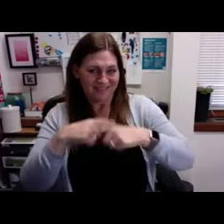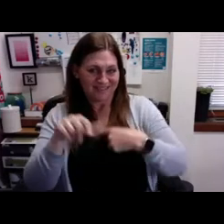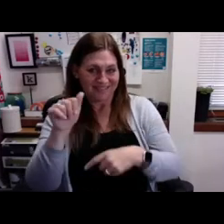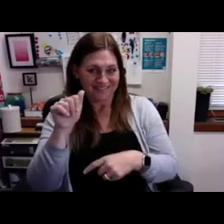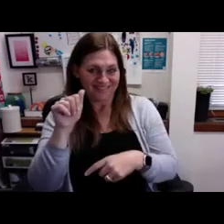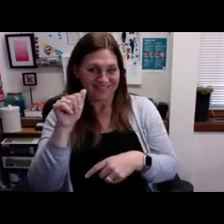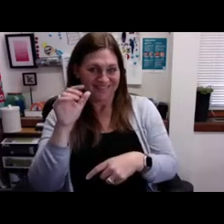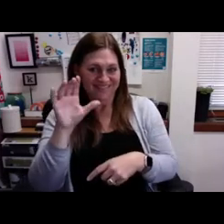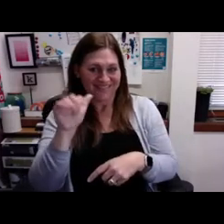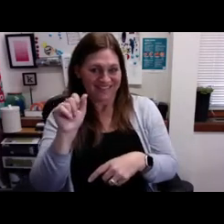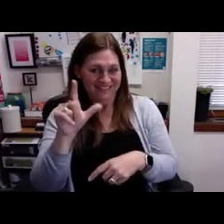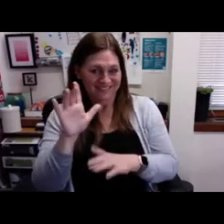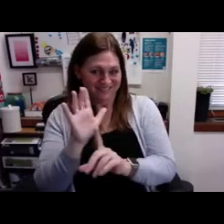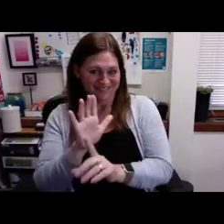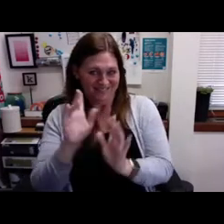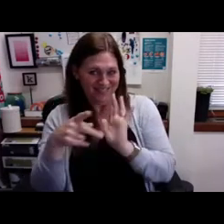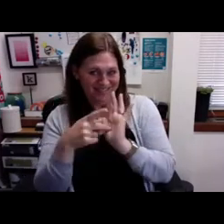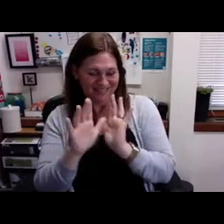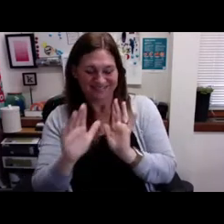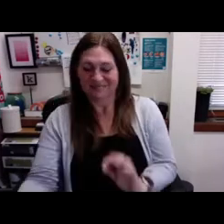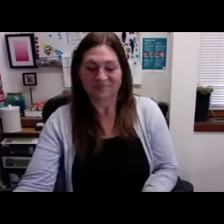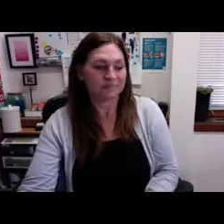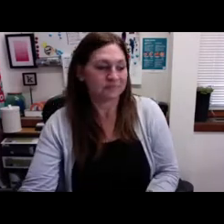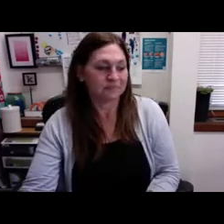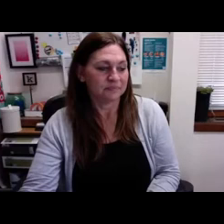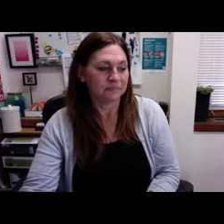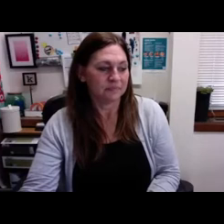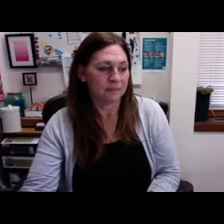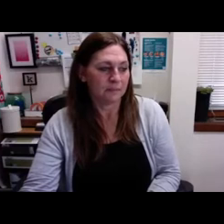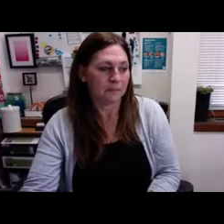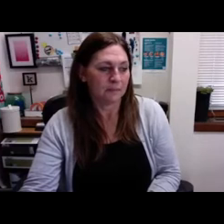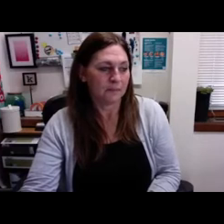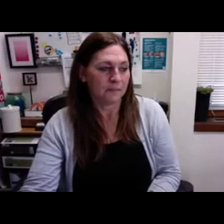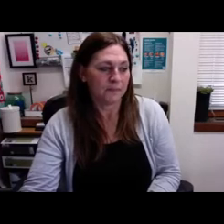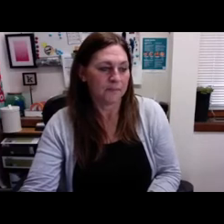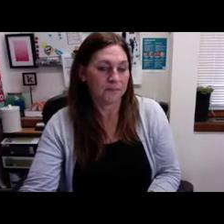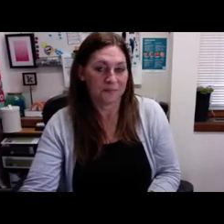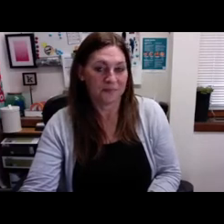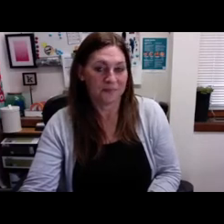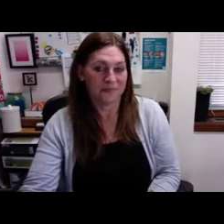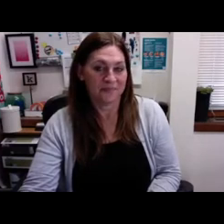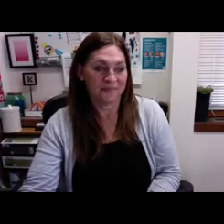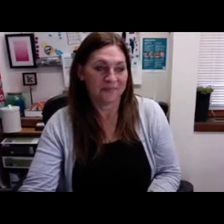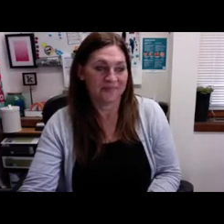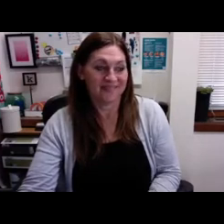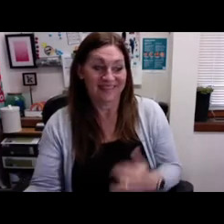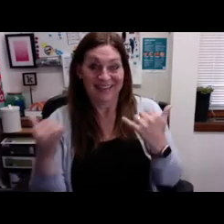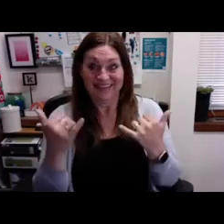sounds differently. Now I want to show you the same thing, cat, but with ASL.